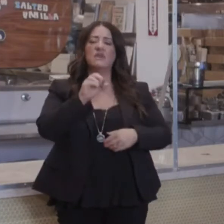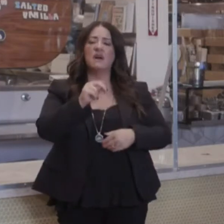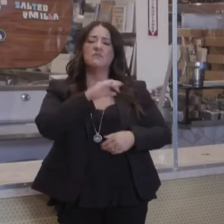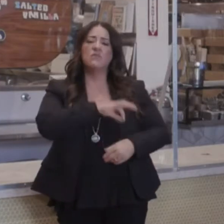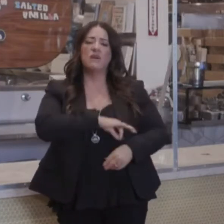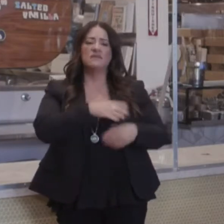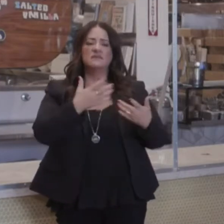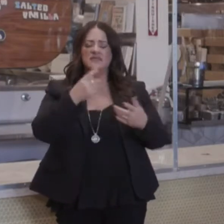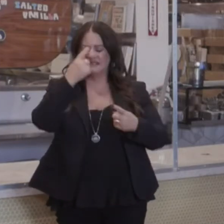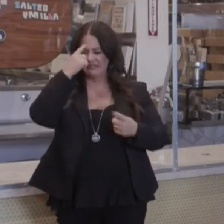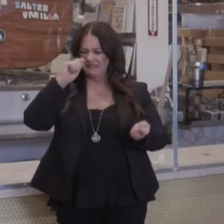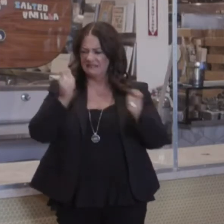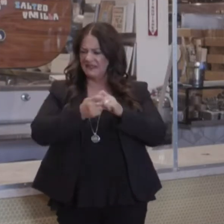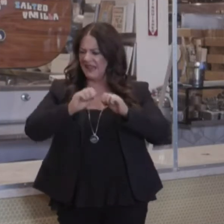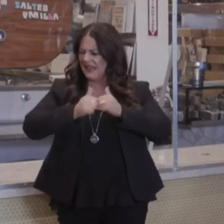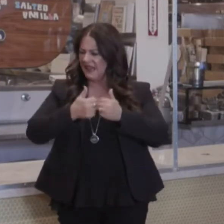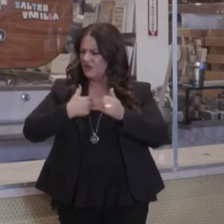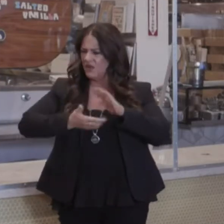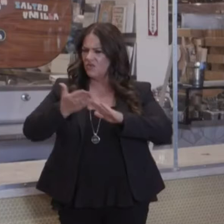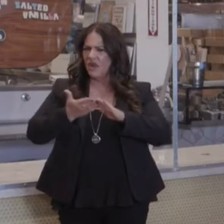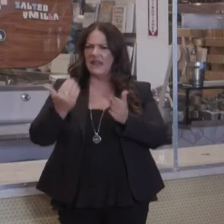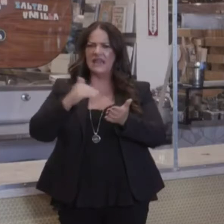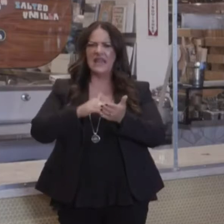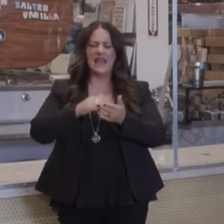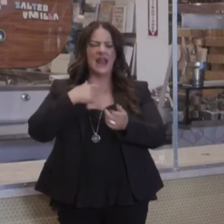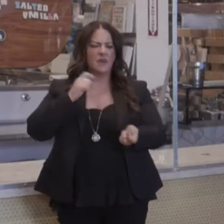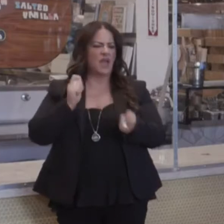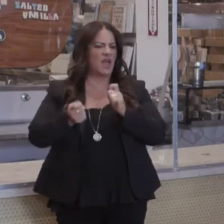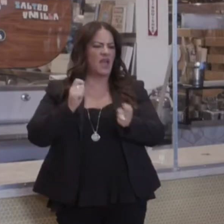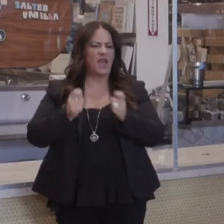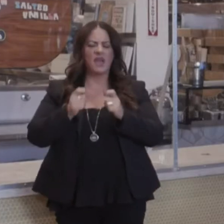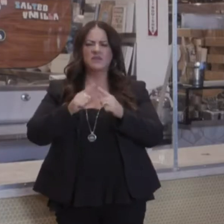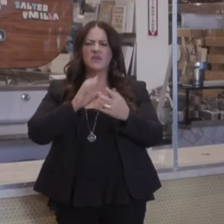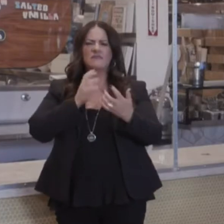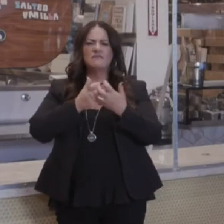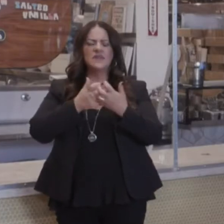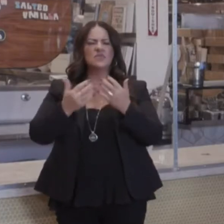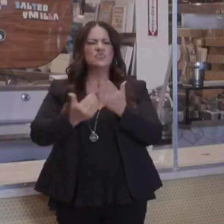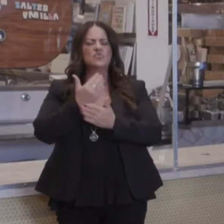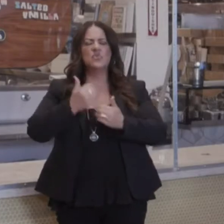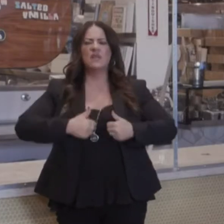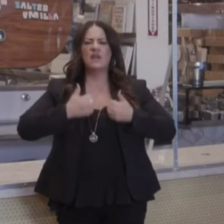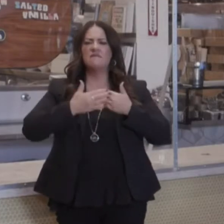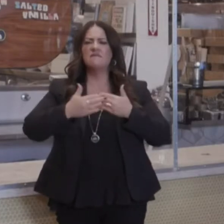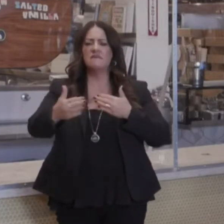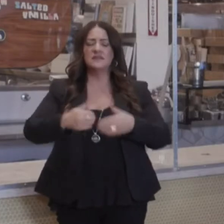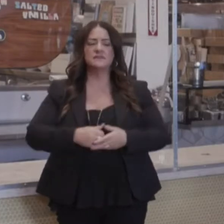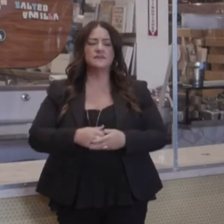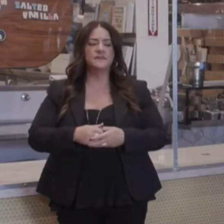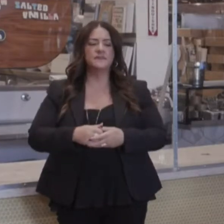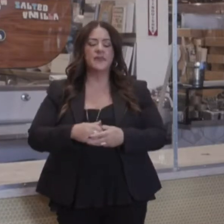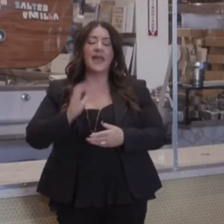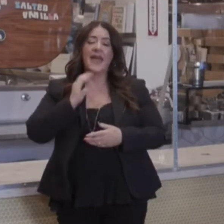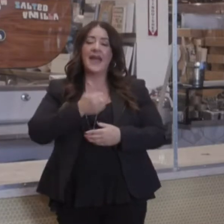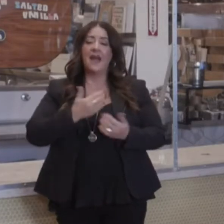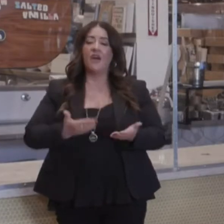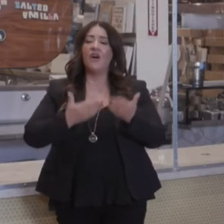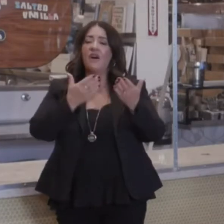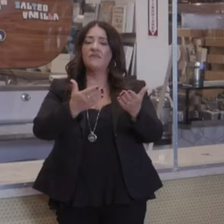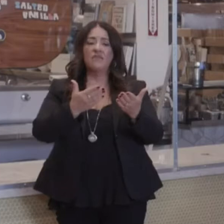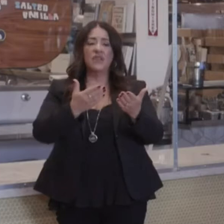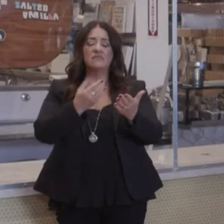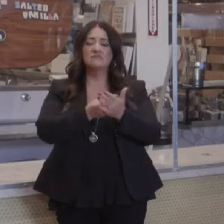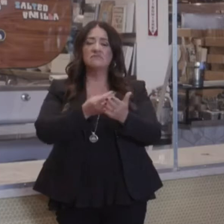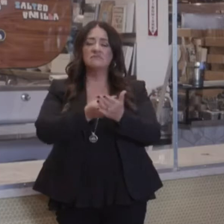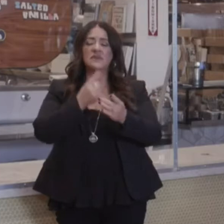have had to adapt to conditions that are constantly changing. The aid that we are offering today is a way to stabilize these